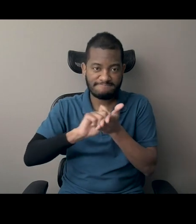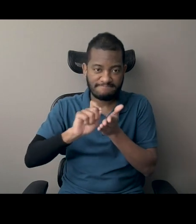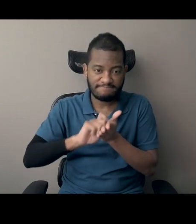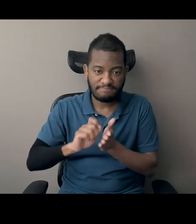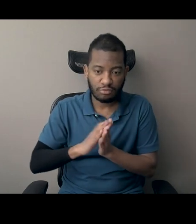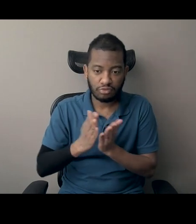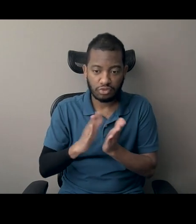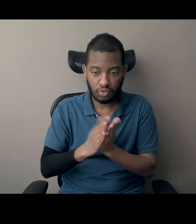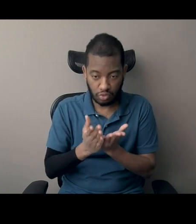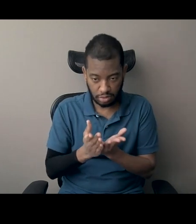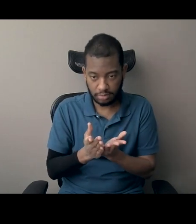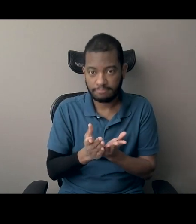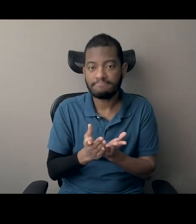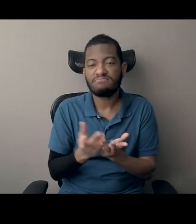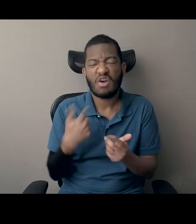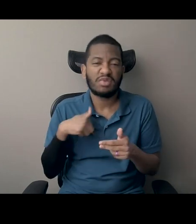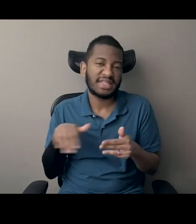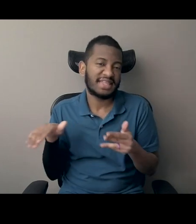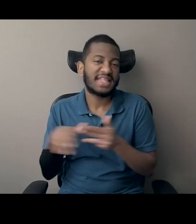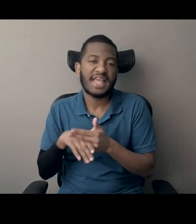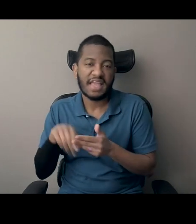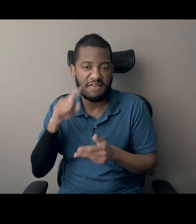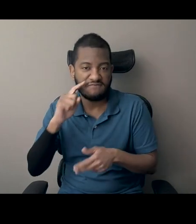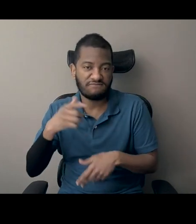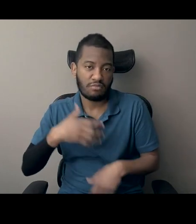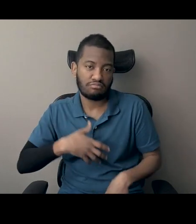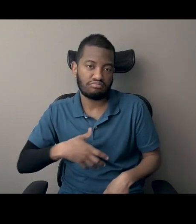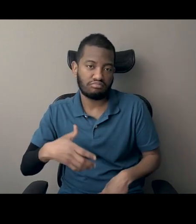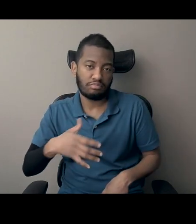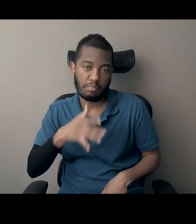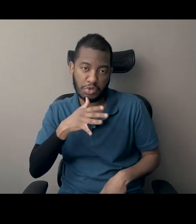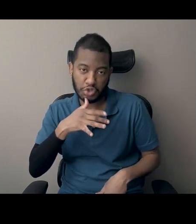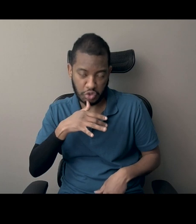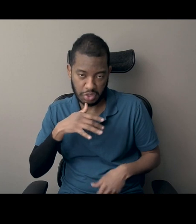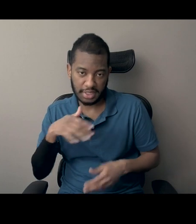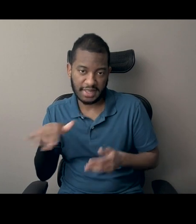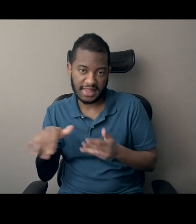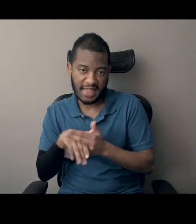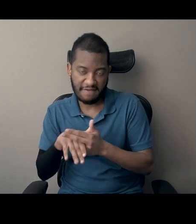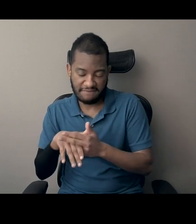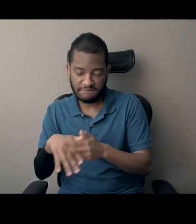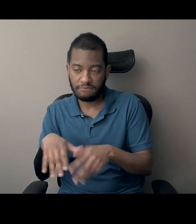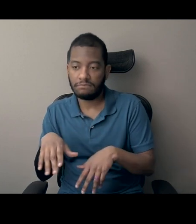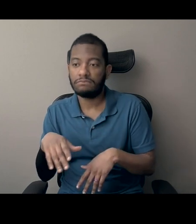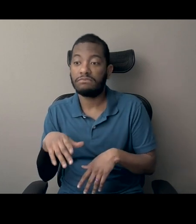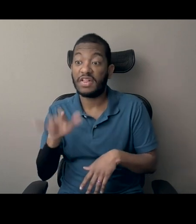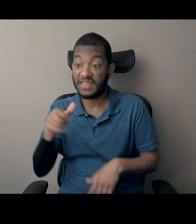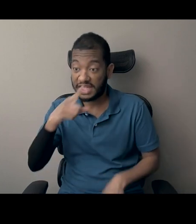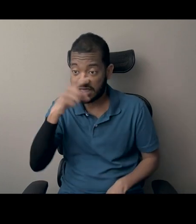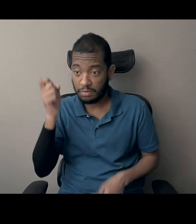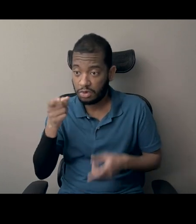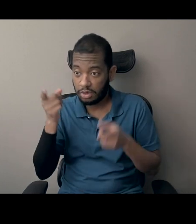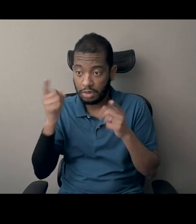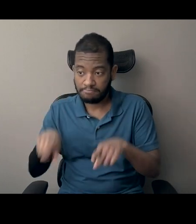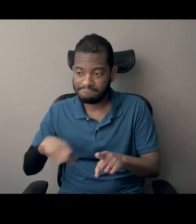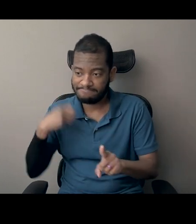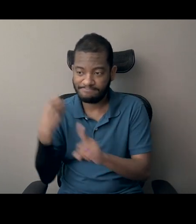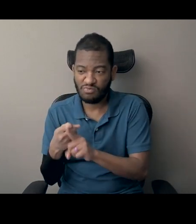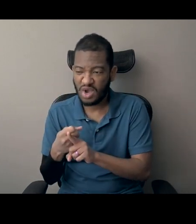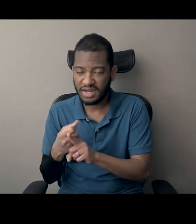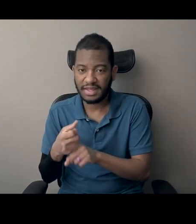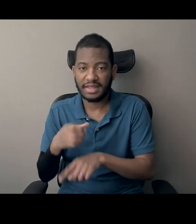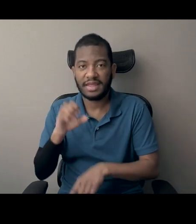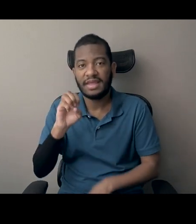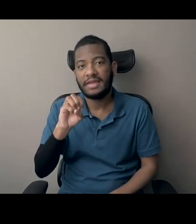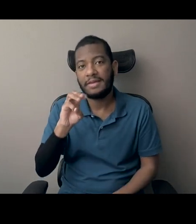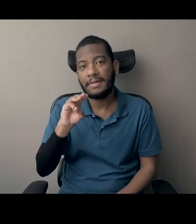And that summer is when the mother Emanuel massacre occurred. And I think everyone on this call